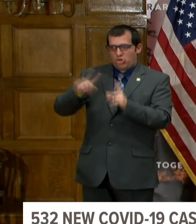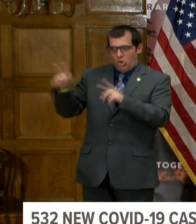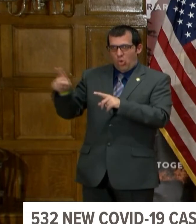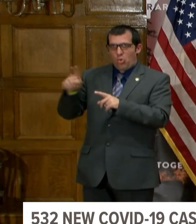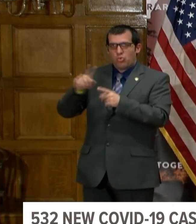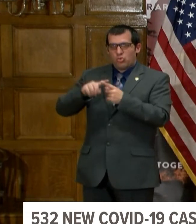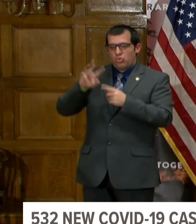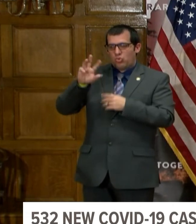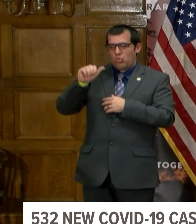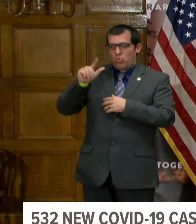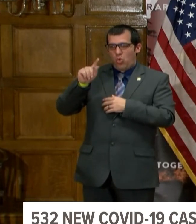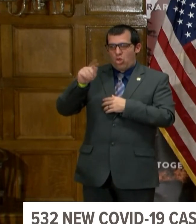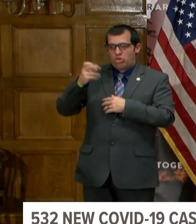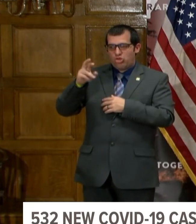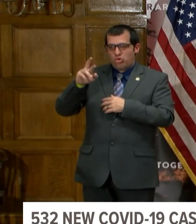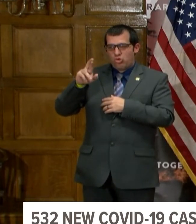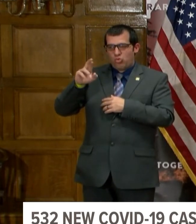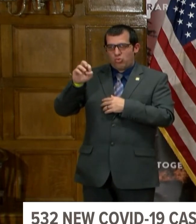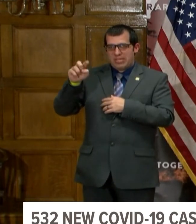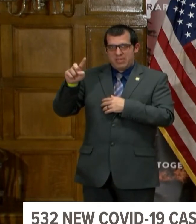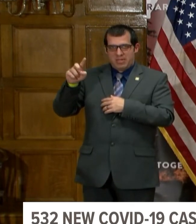Reed Hospital,